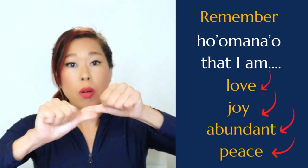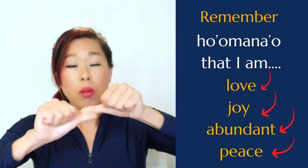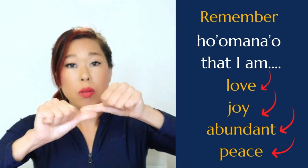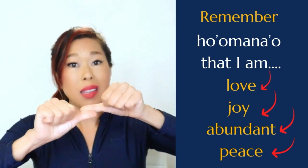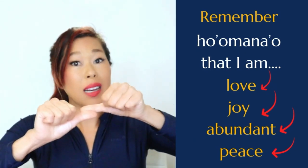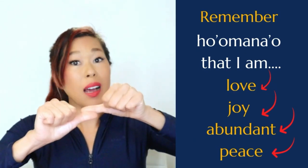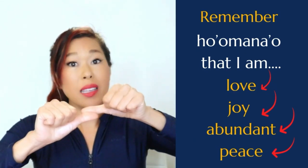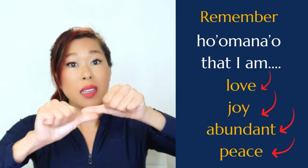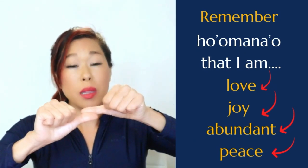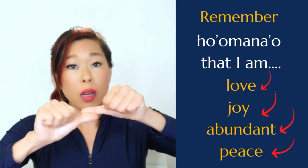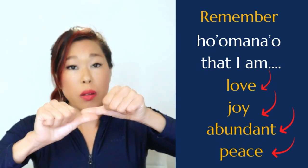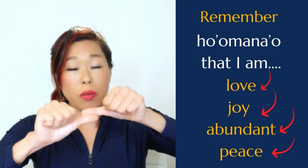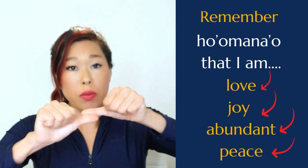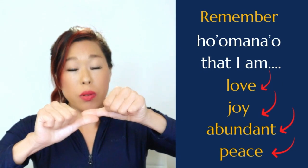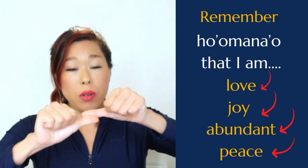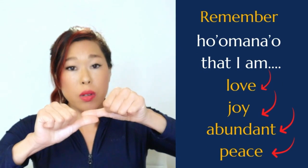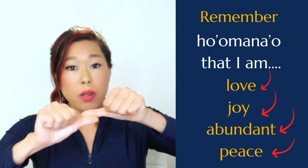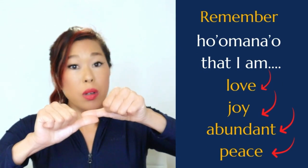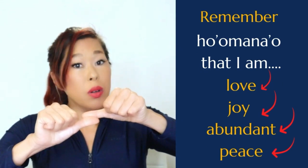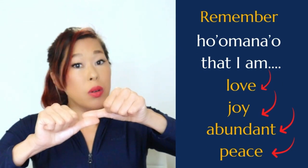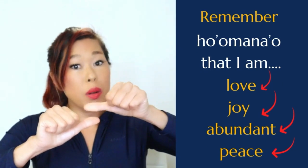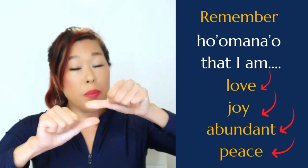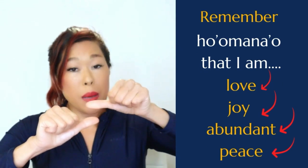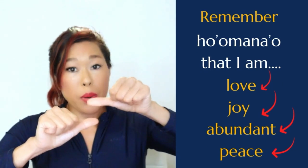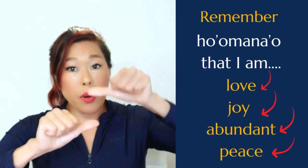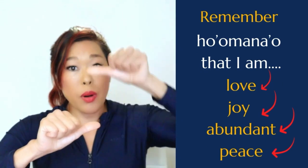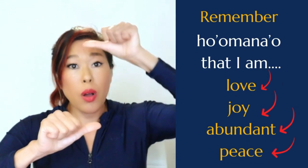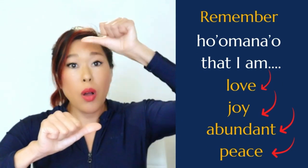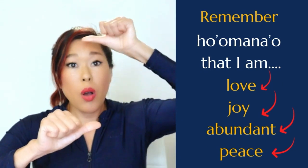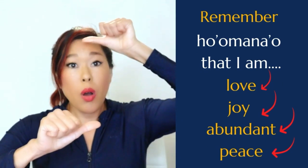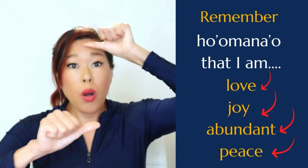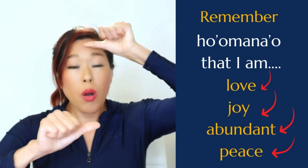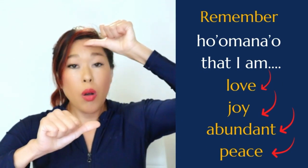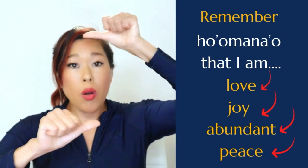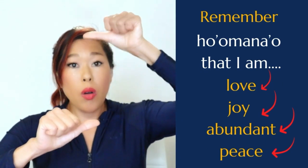ho'omana'o, that I am love. Remember,